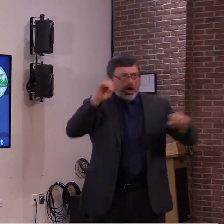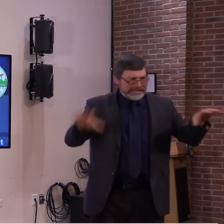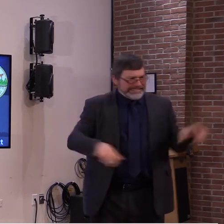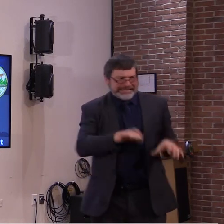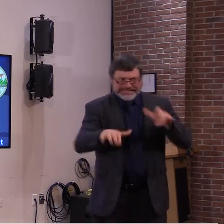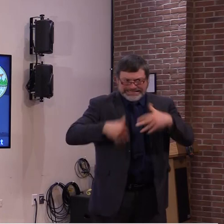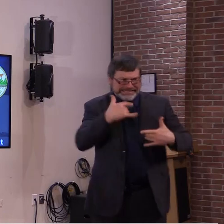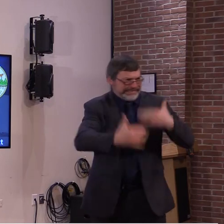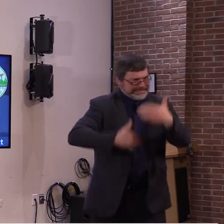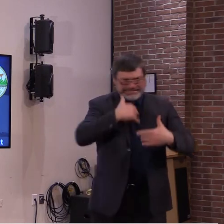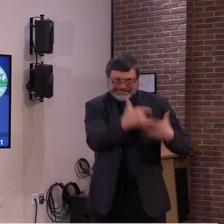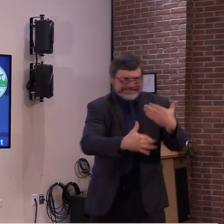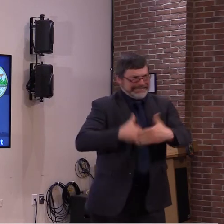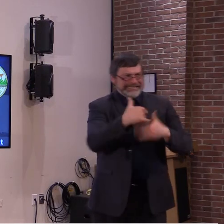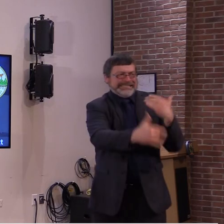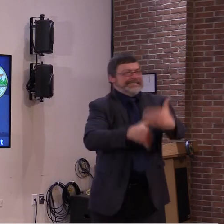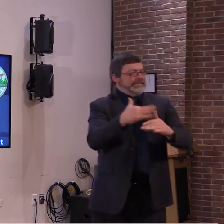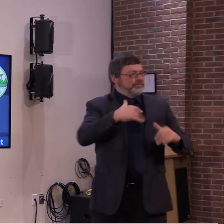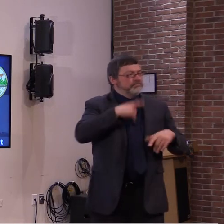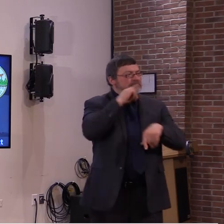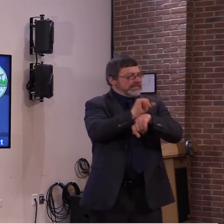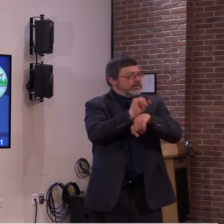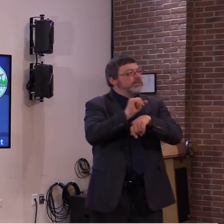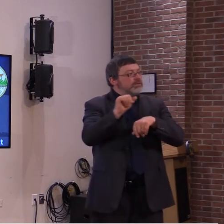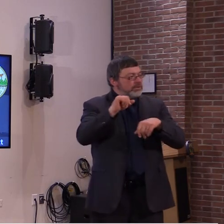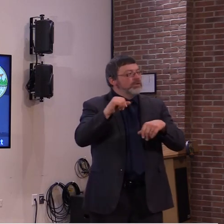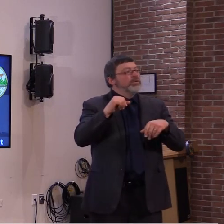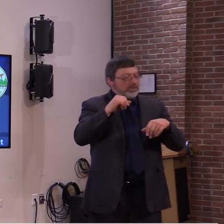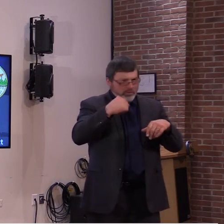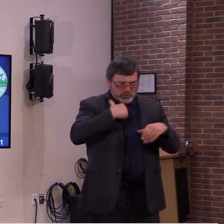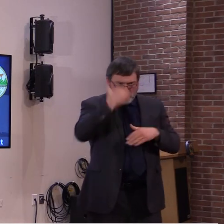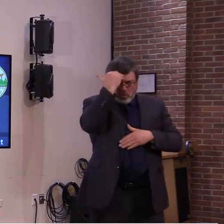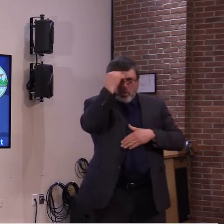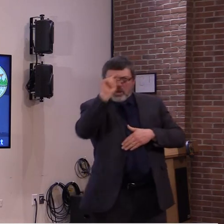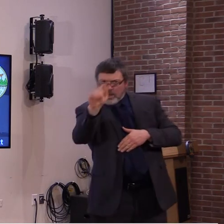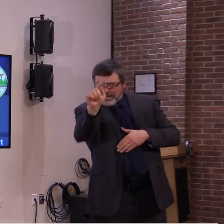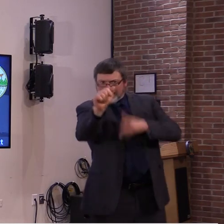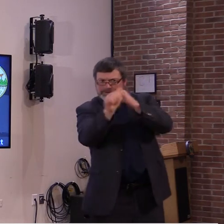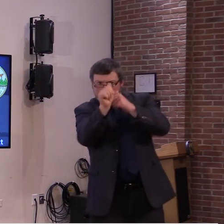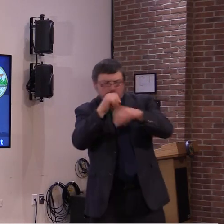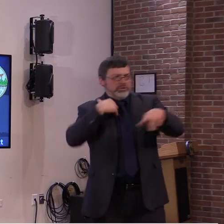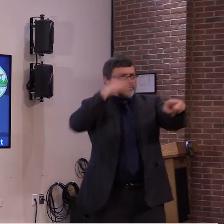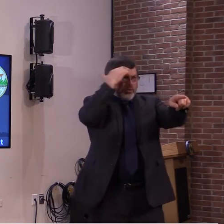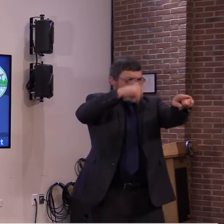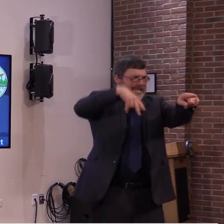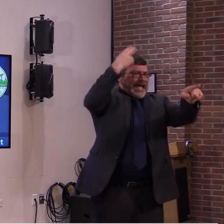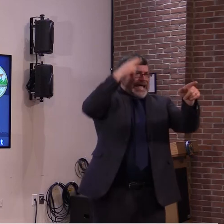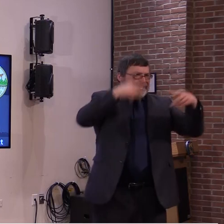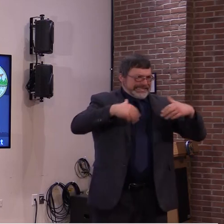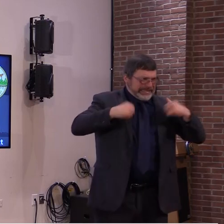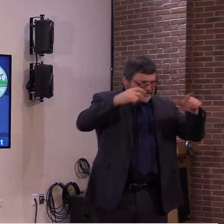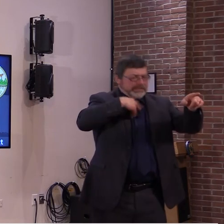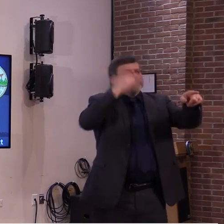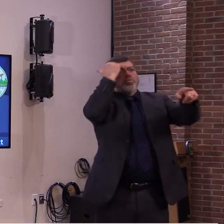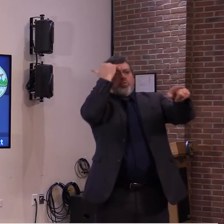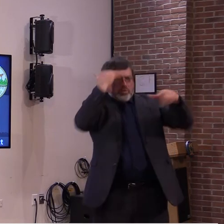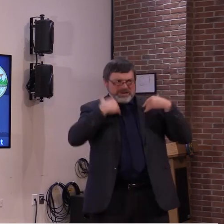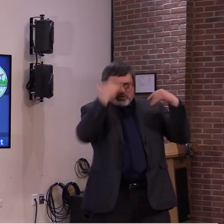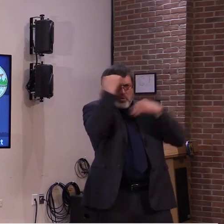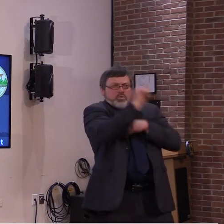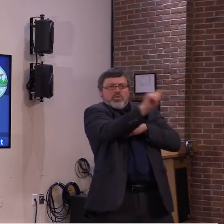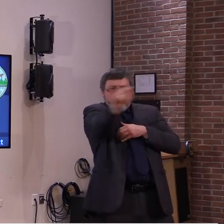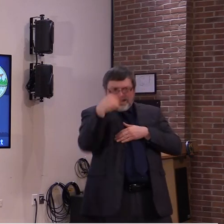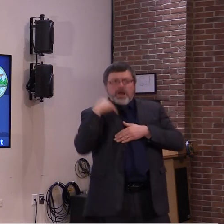risk, ethical, and logistical factors into account when making these decisions on how best to